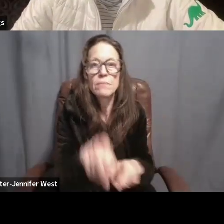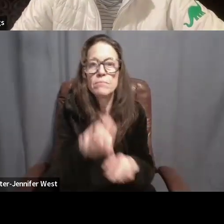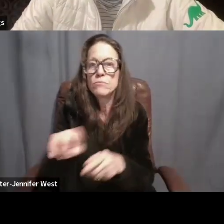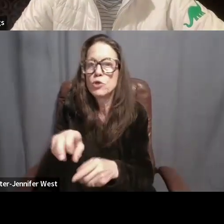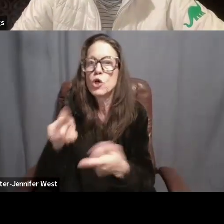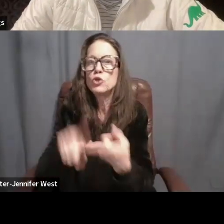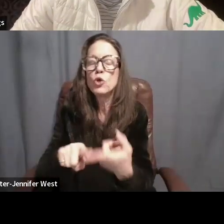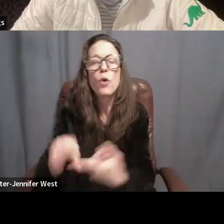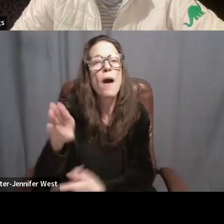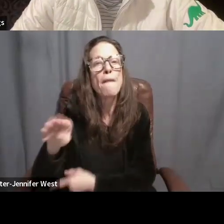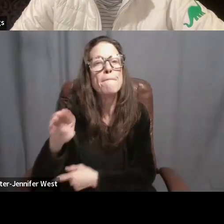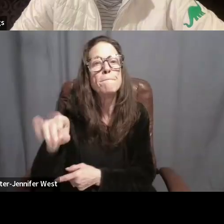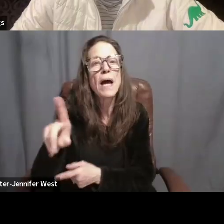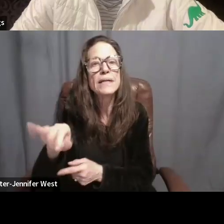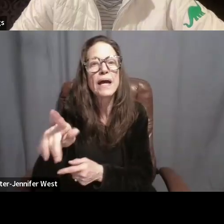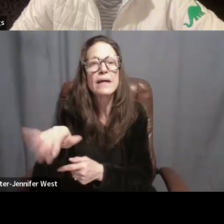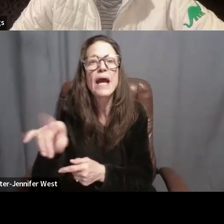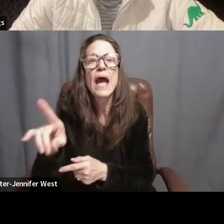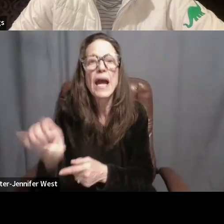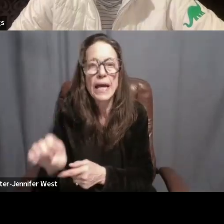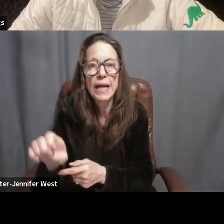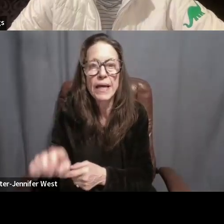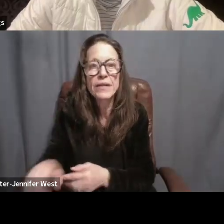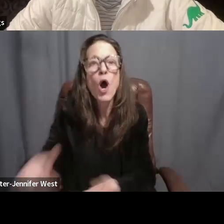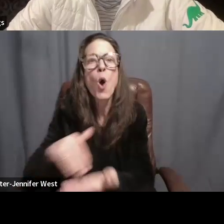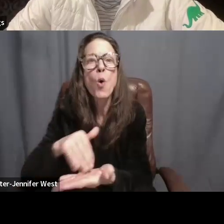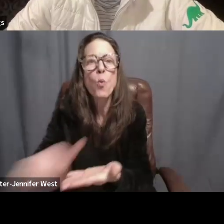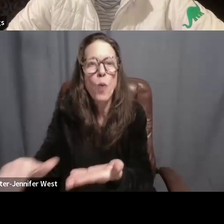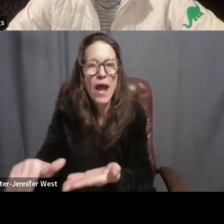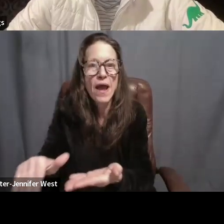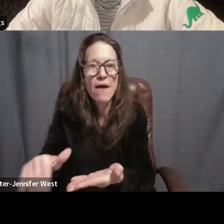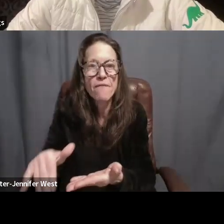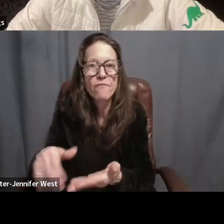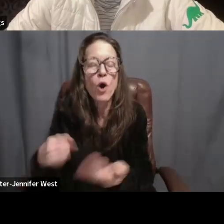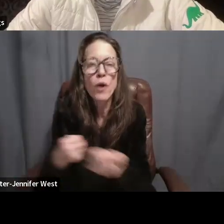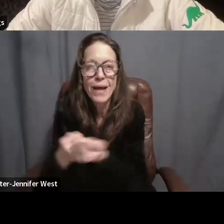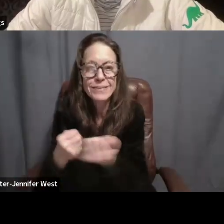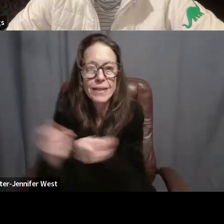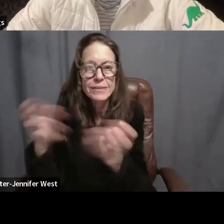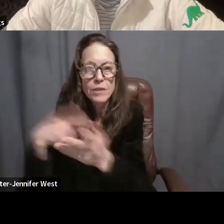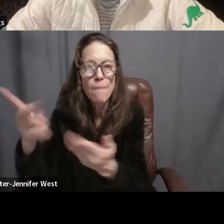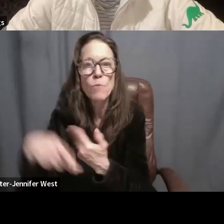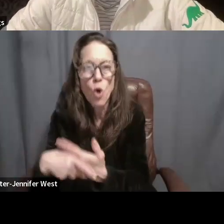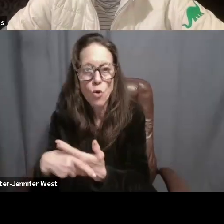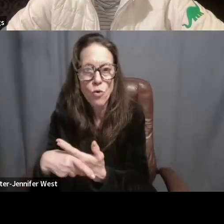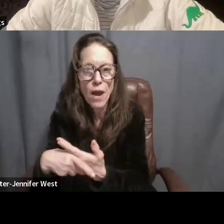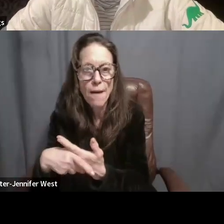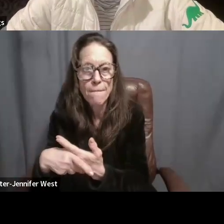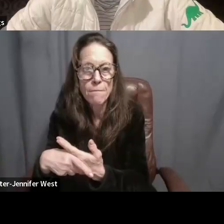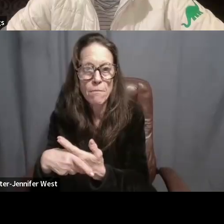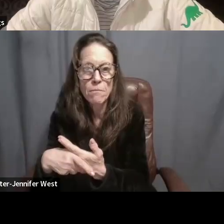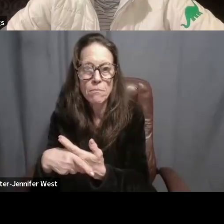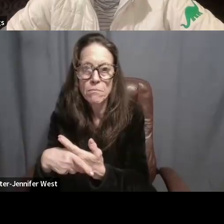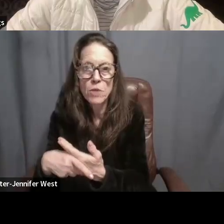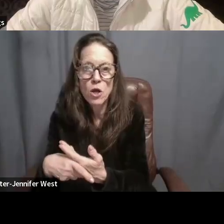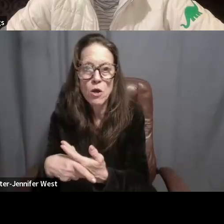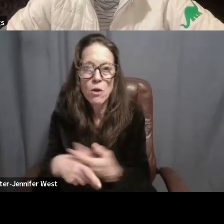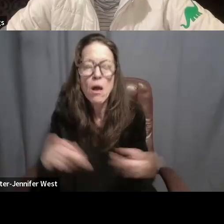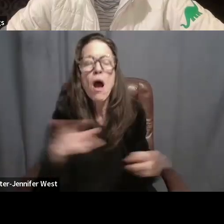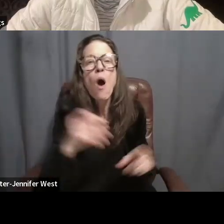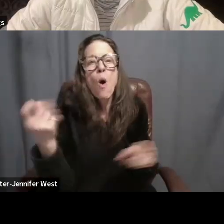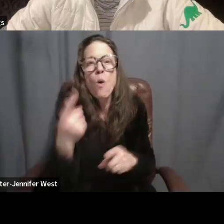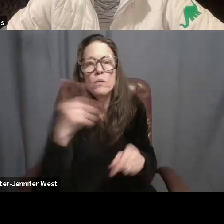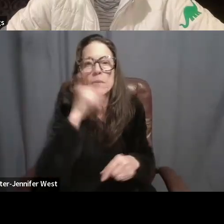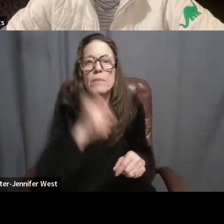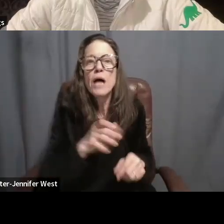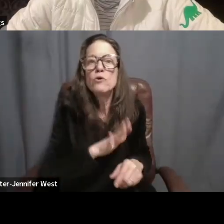program that is run by the Developmental Disabilities Administration of the state of Maryland. Just because your child is receiving